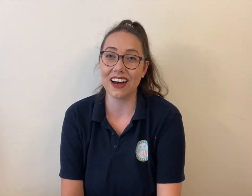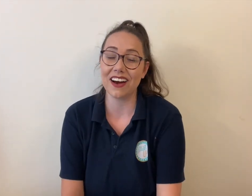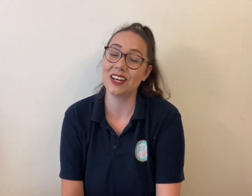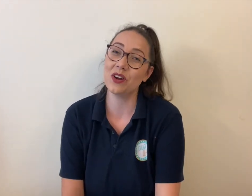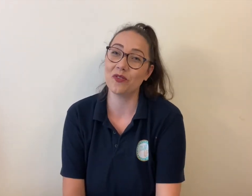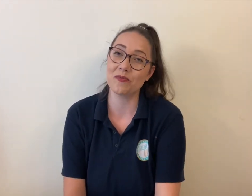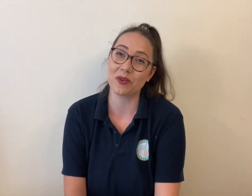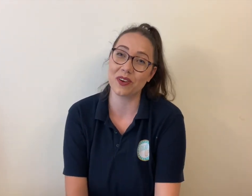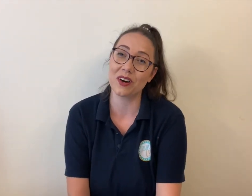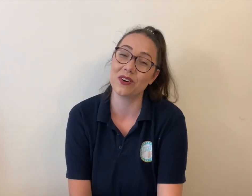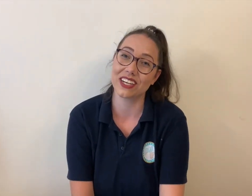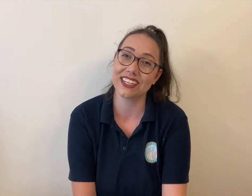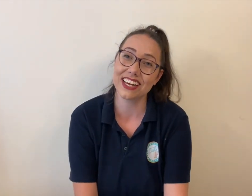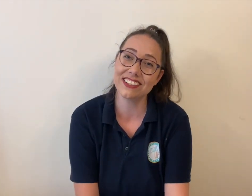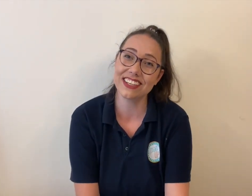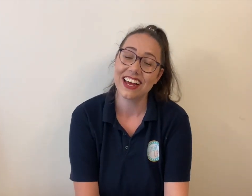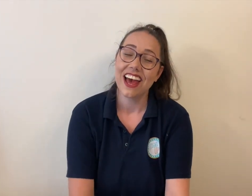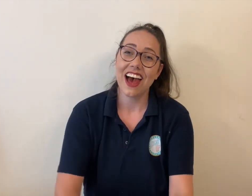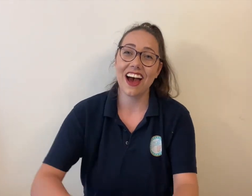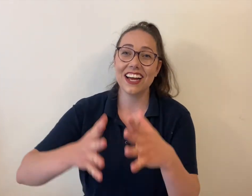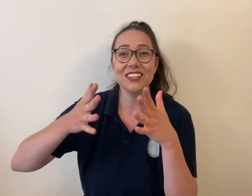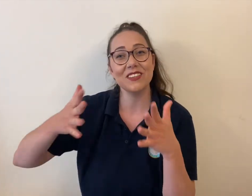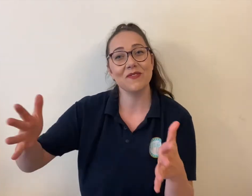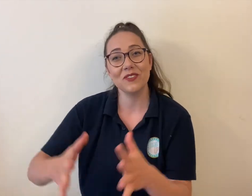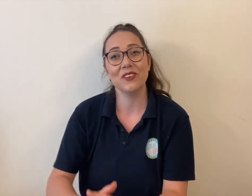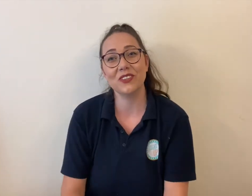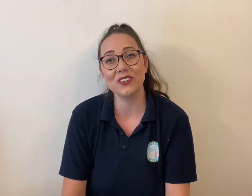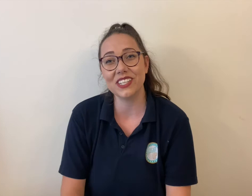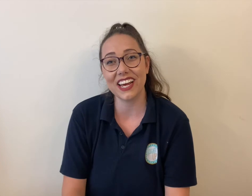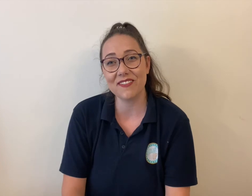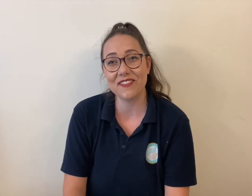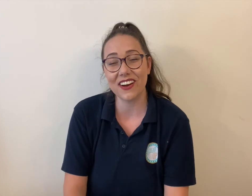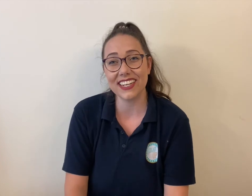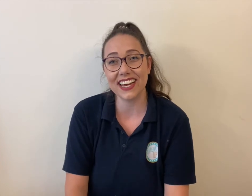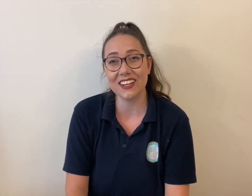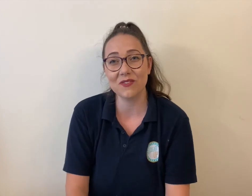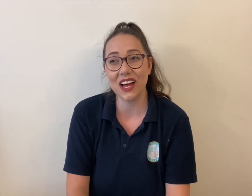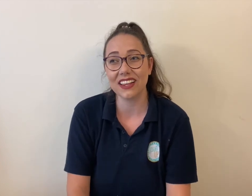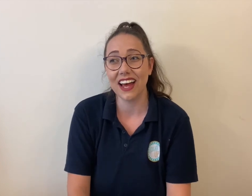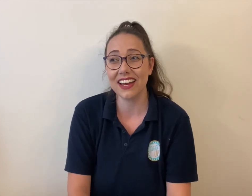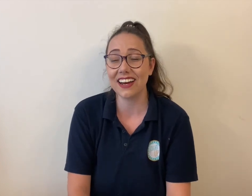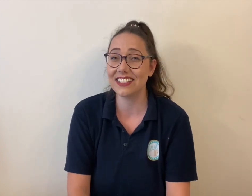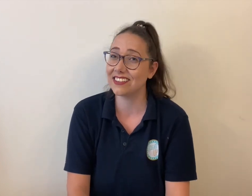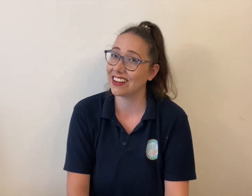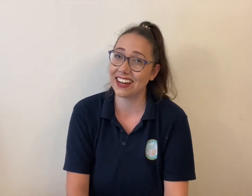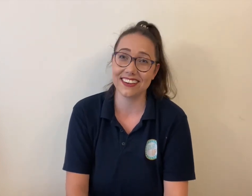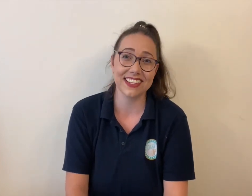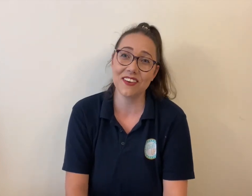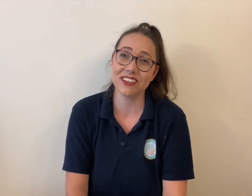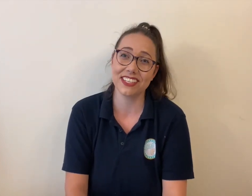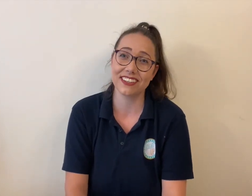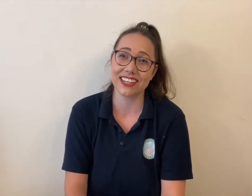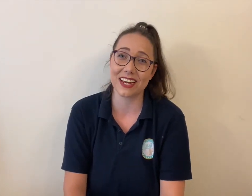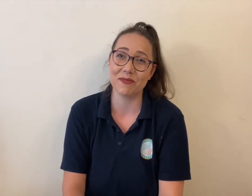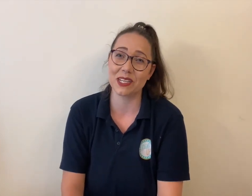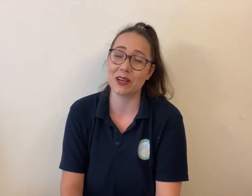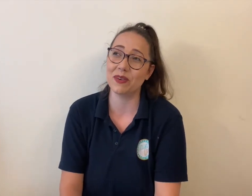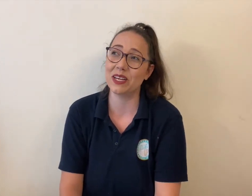a not-for-profit organisation. I do them through Tuesday and Friday as well. And I do sign language every single day because I believe it